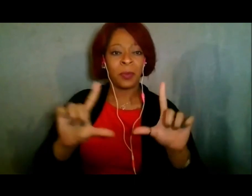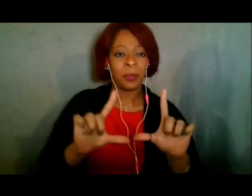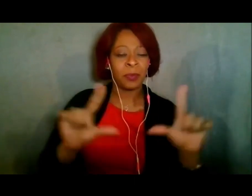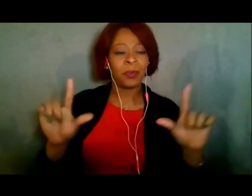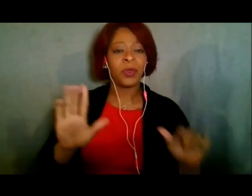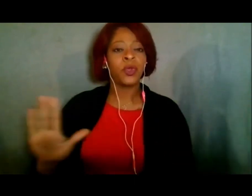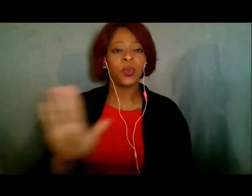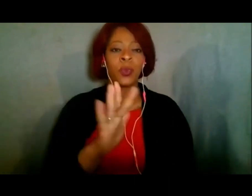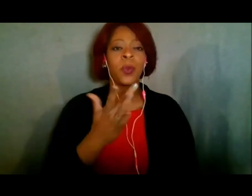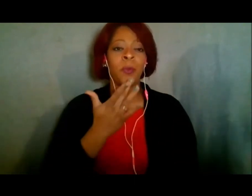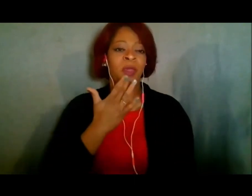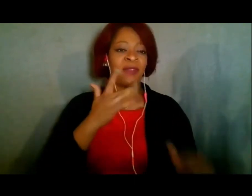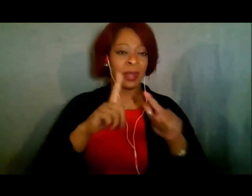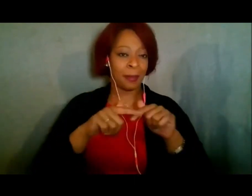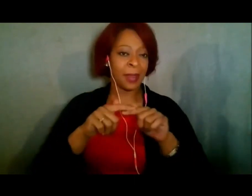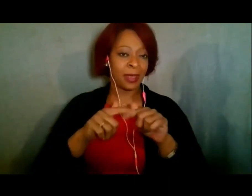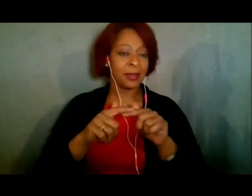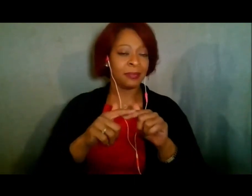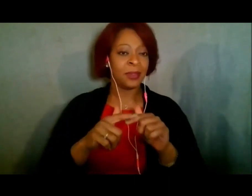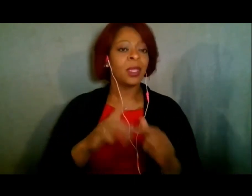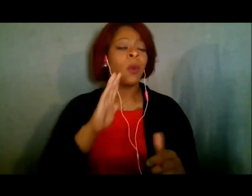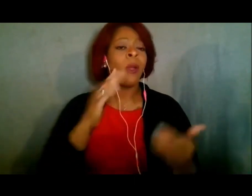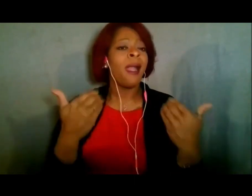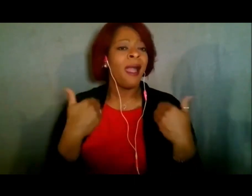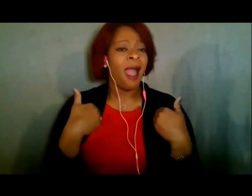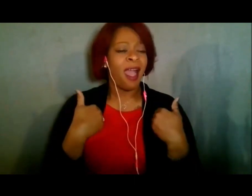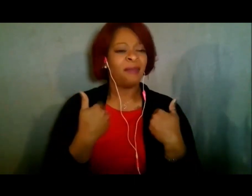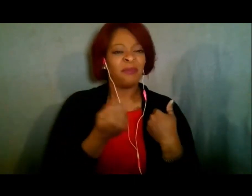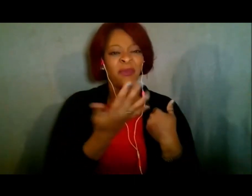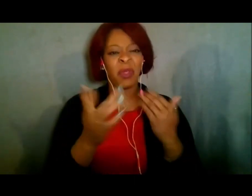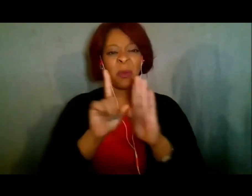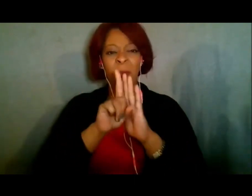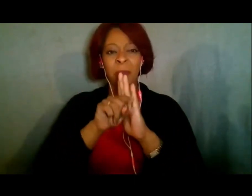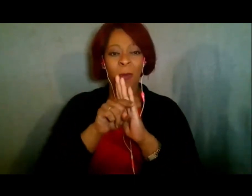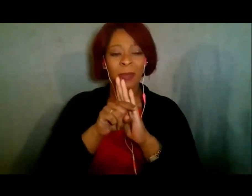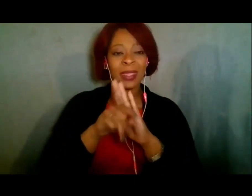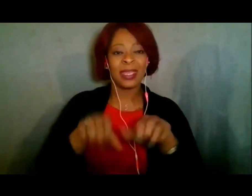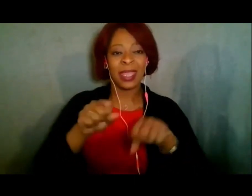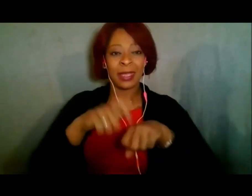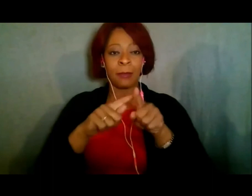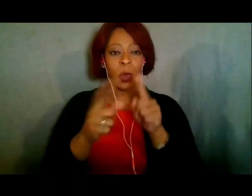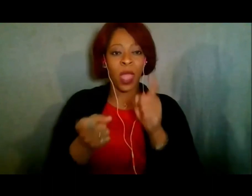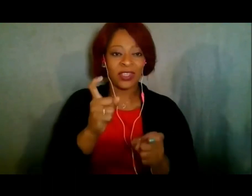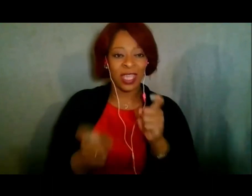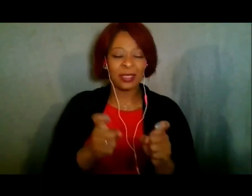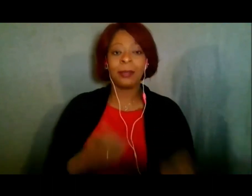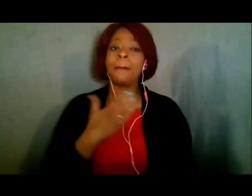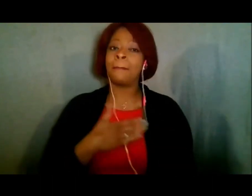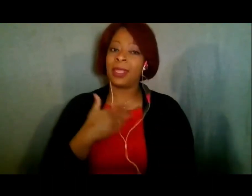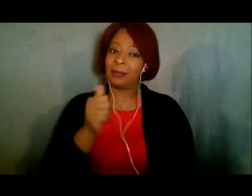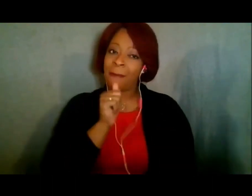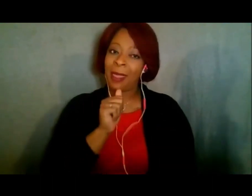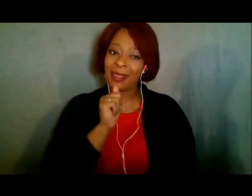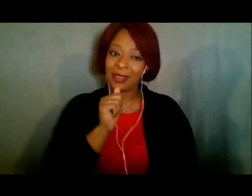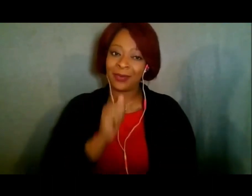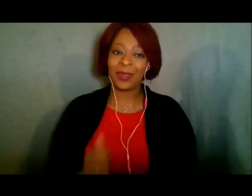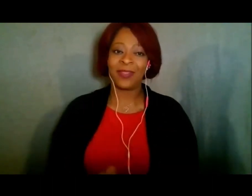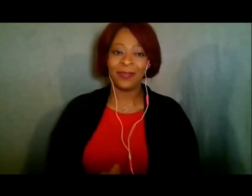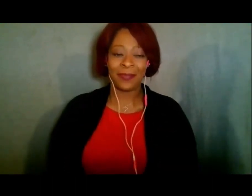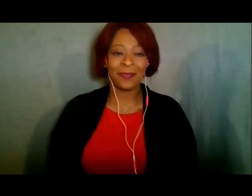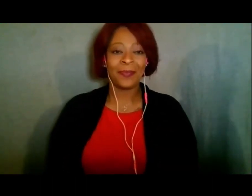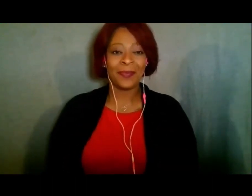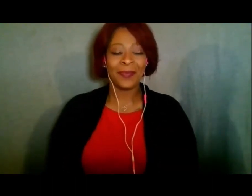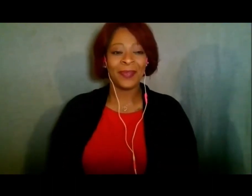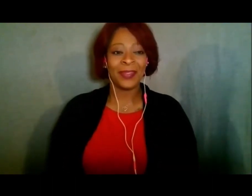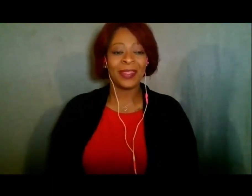want. So we'll just have a few moments here and there where we have to make some adjustments. Bear with us. All right,